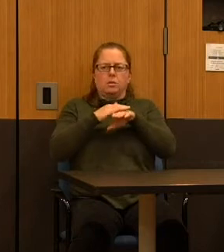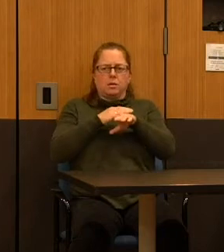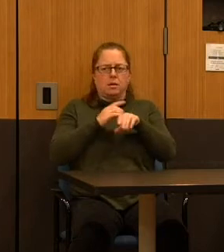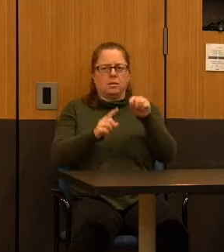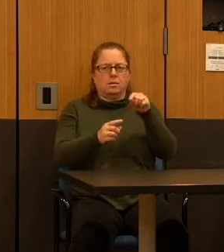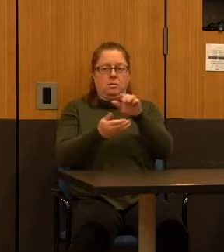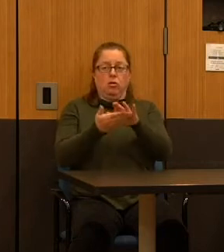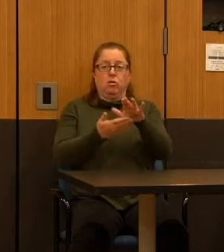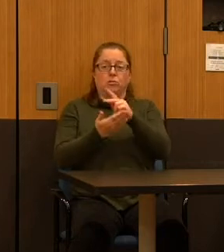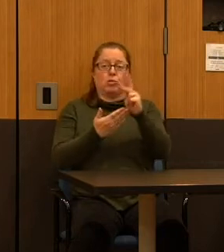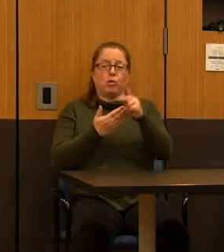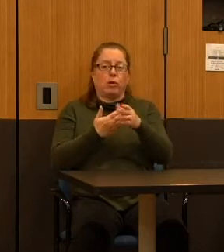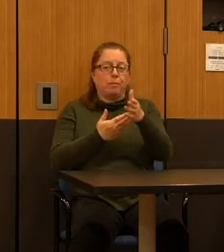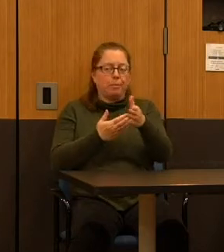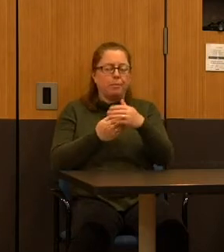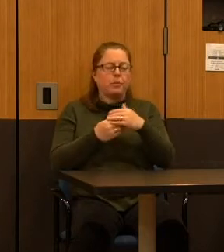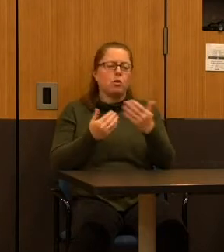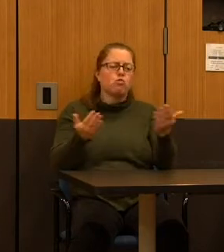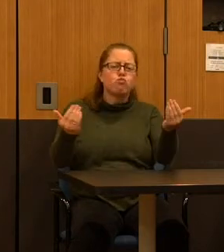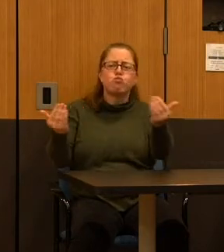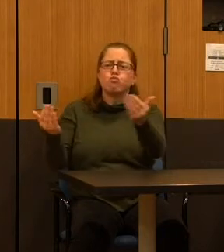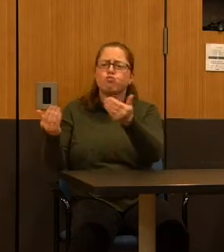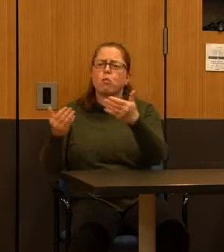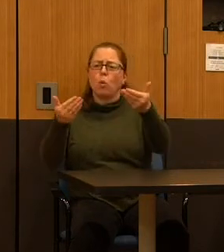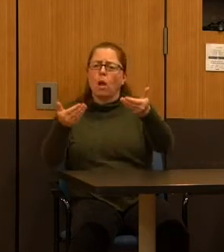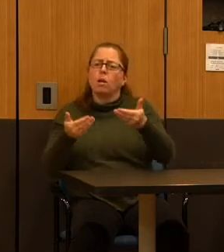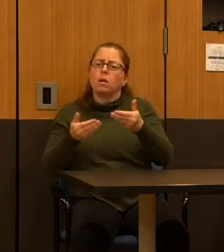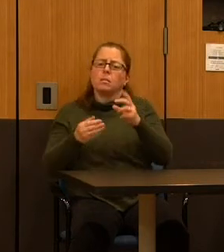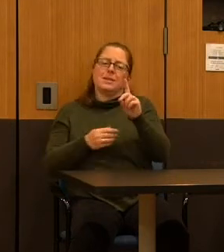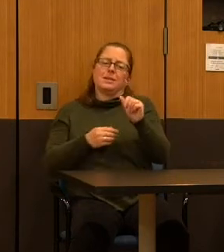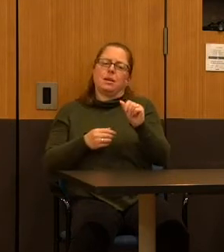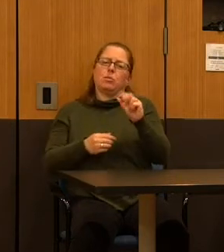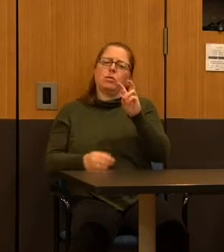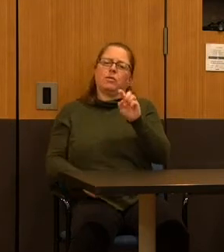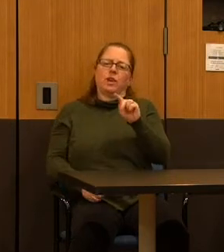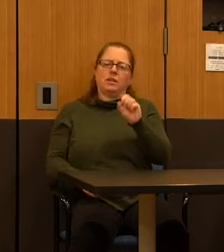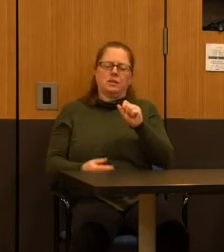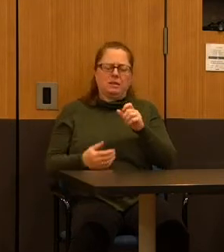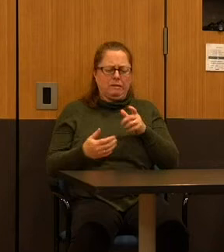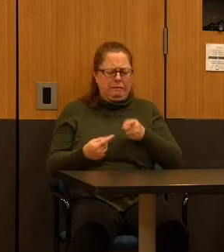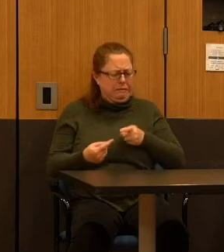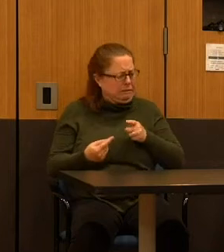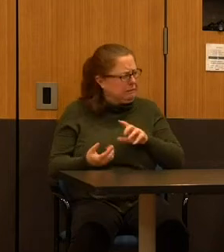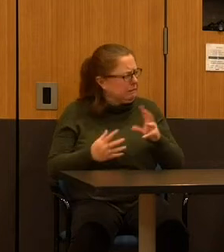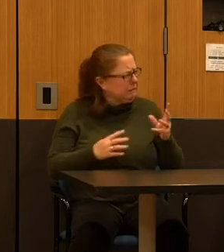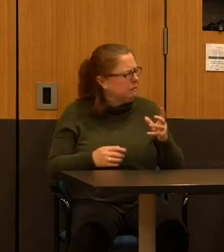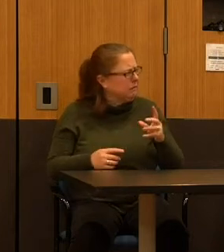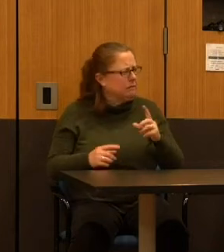college programs that particularly welcomed disabled veterans. Oh man.